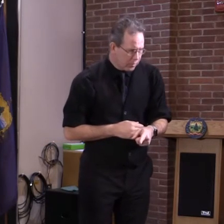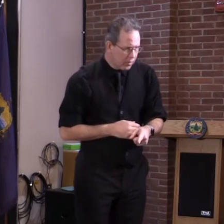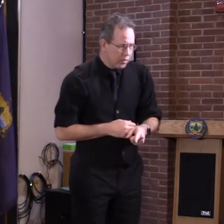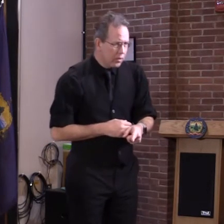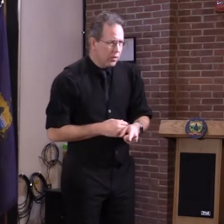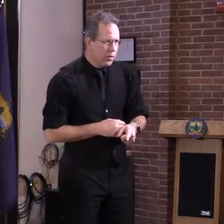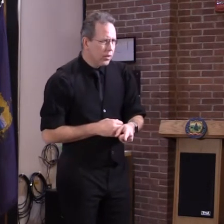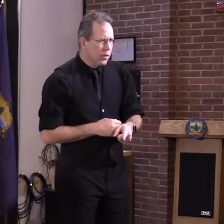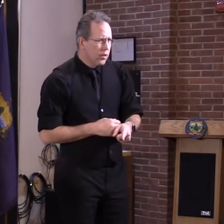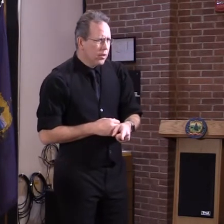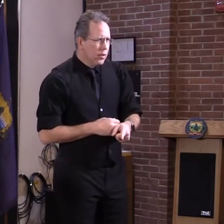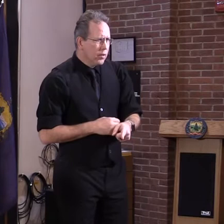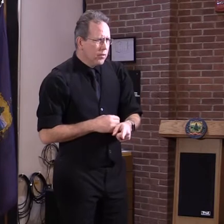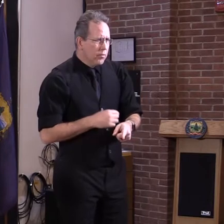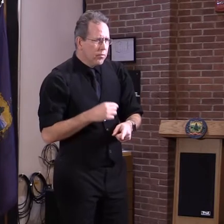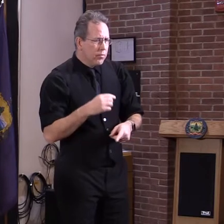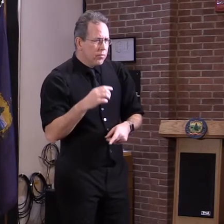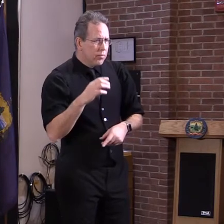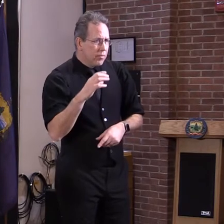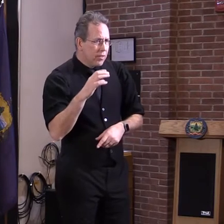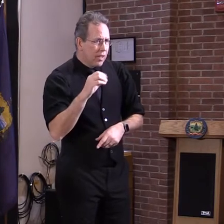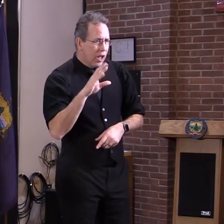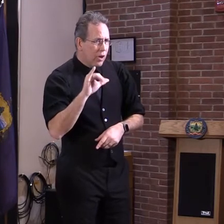Greg, the County Courier.